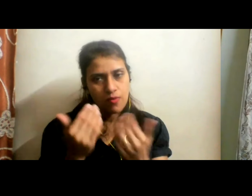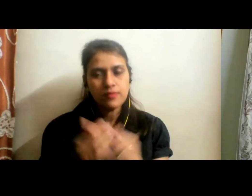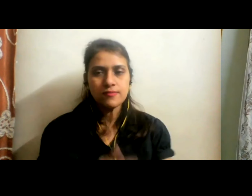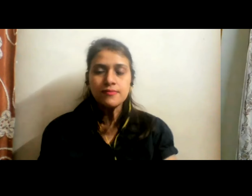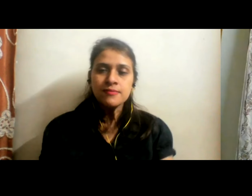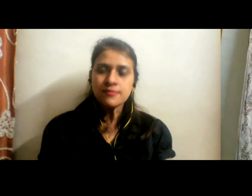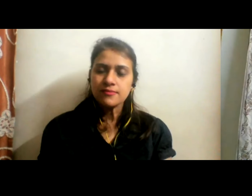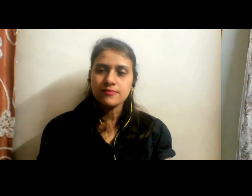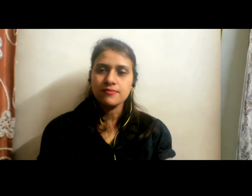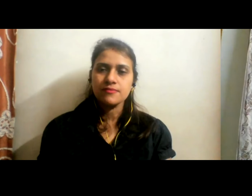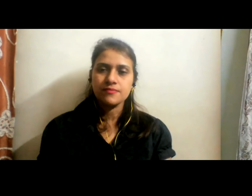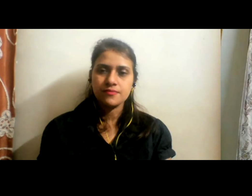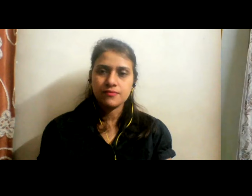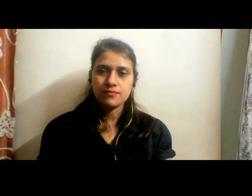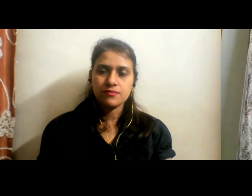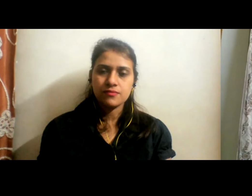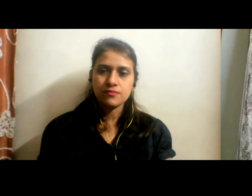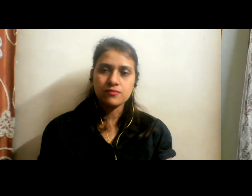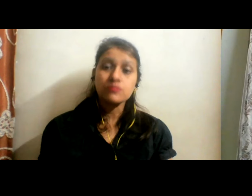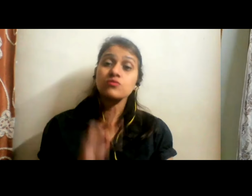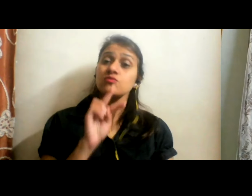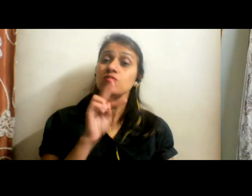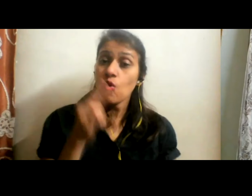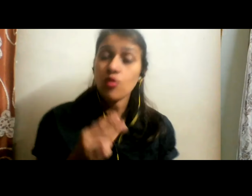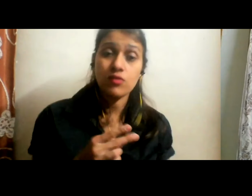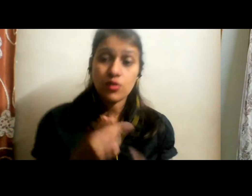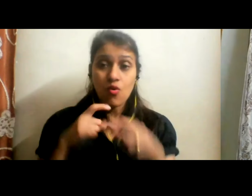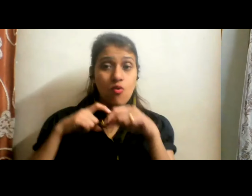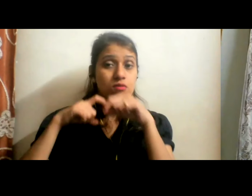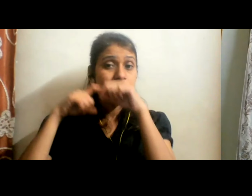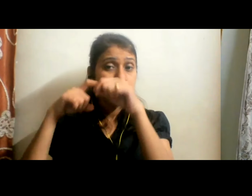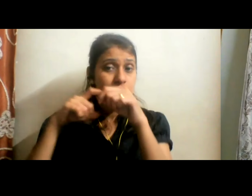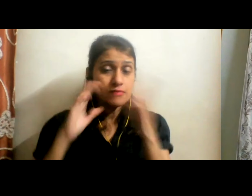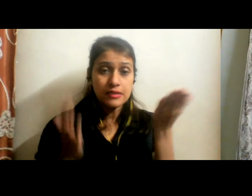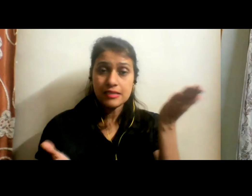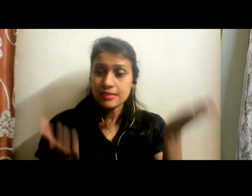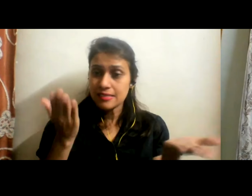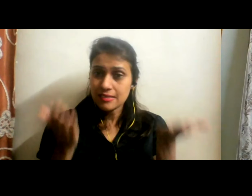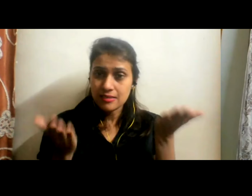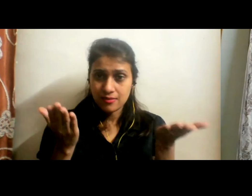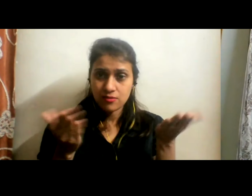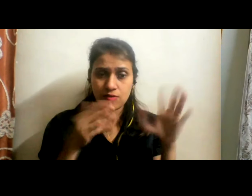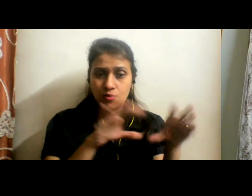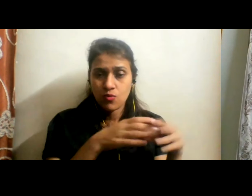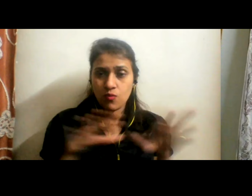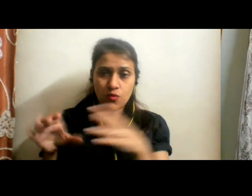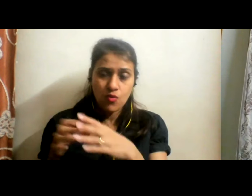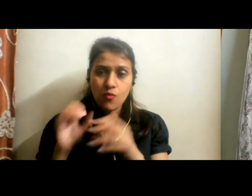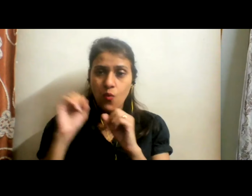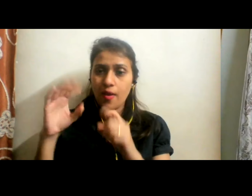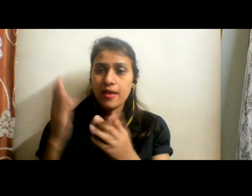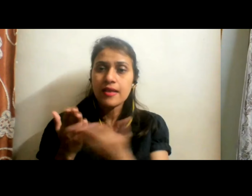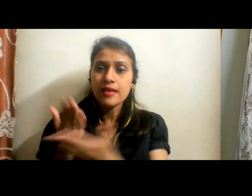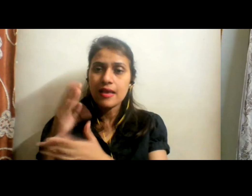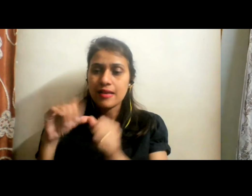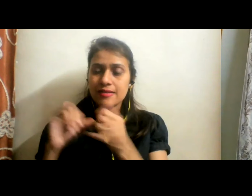research. Or you can do that in qualitatives also, where you do comparative case studies. Okay, or you do interviews